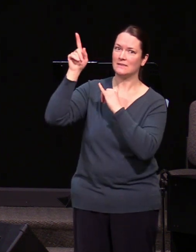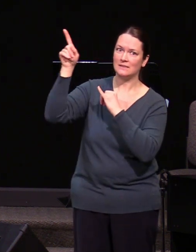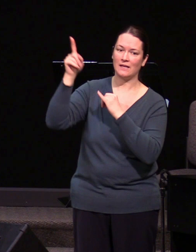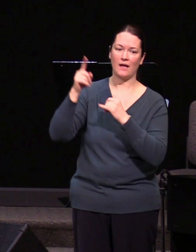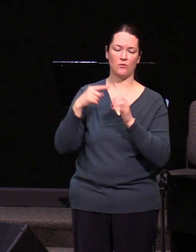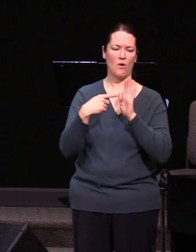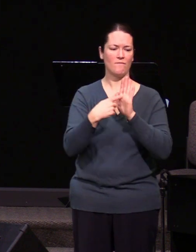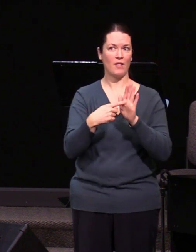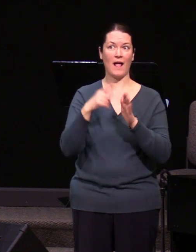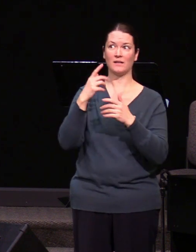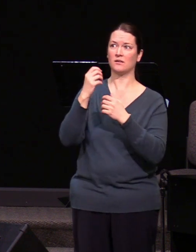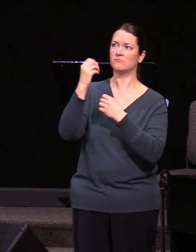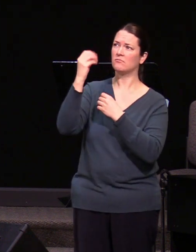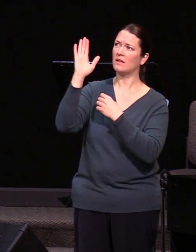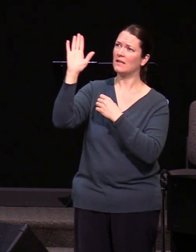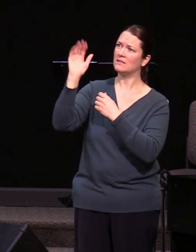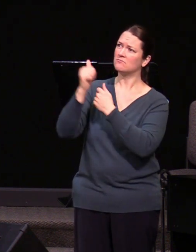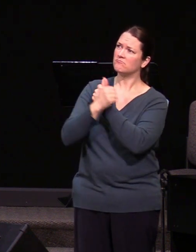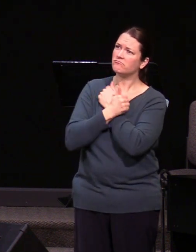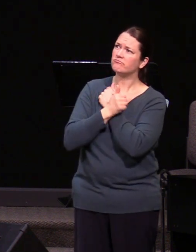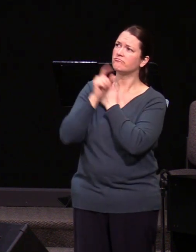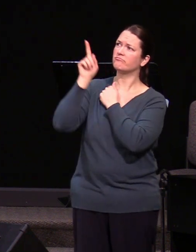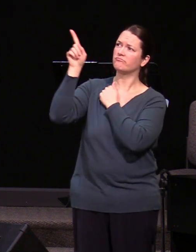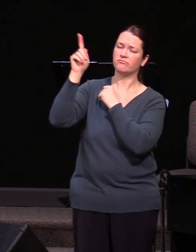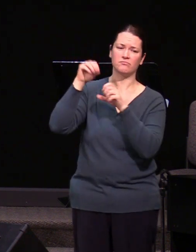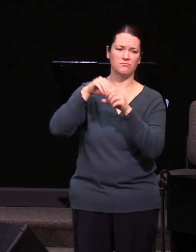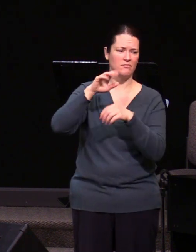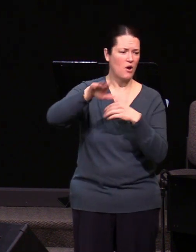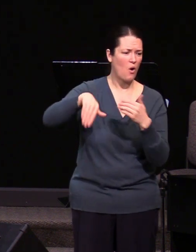the grace and love and encouragement of God in all